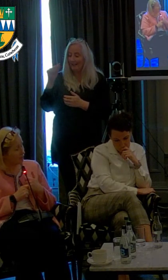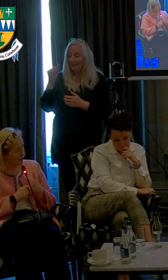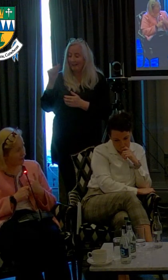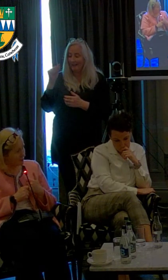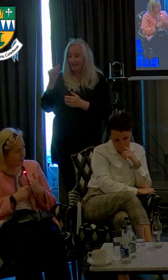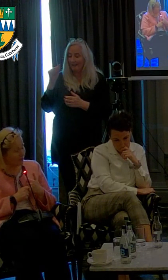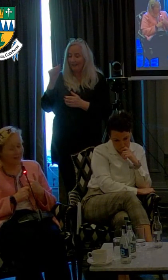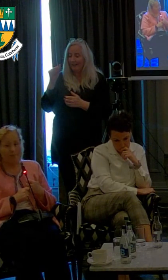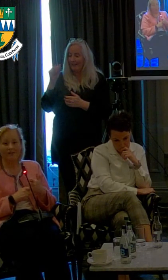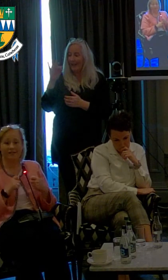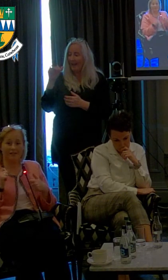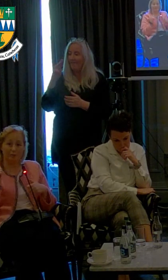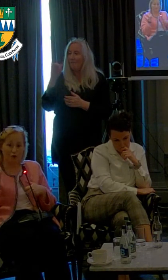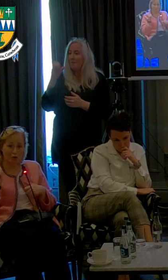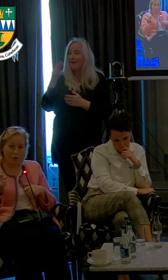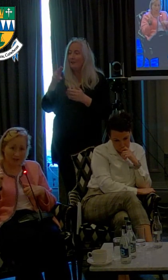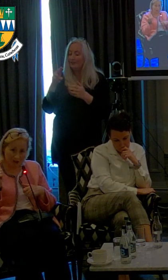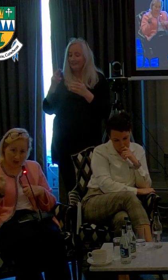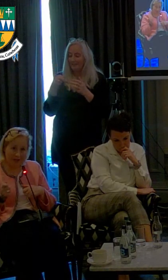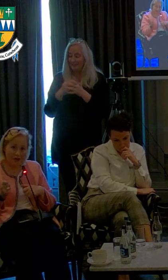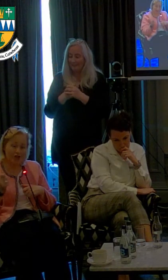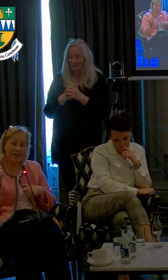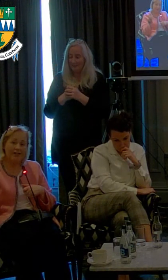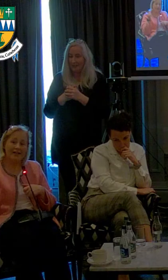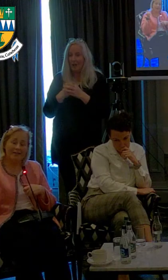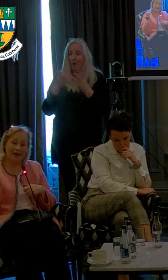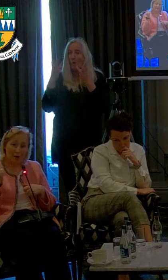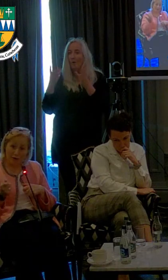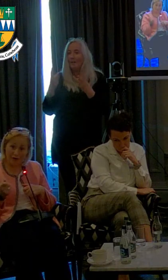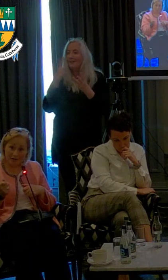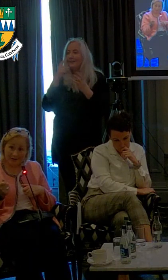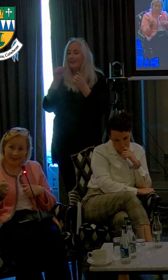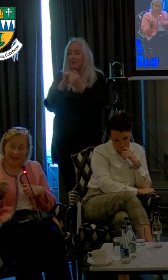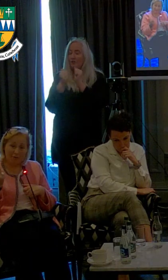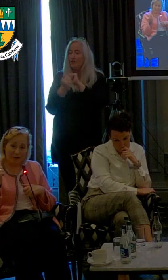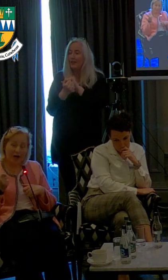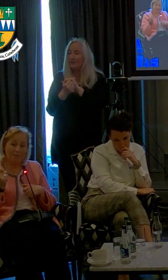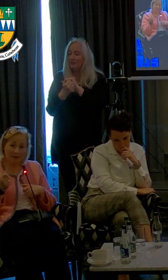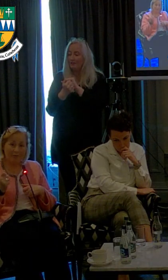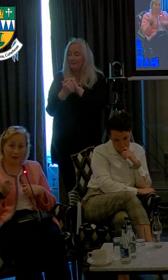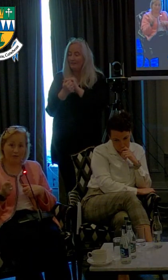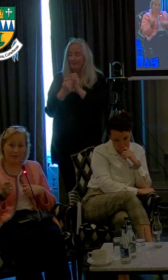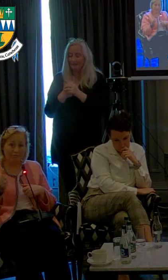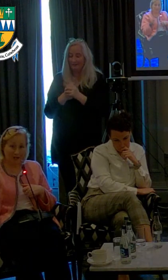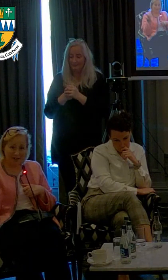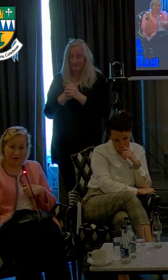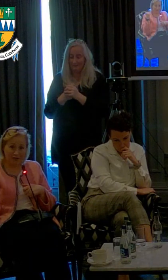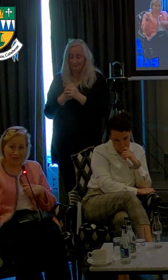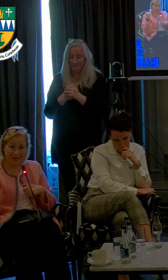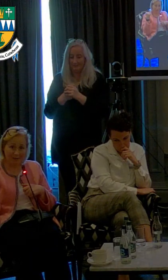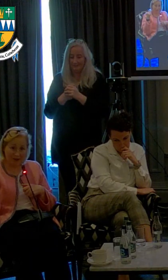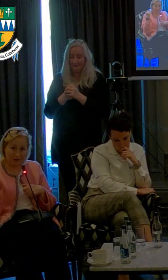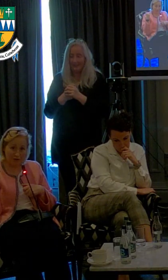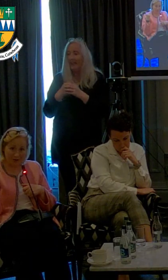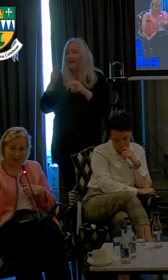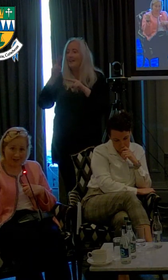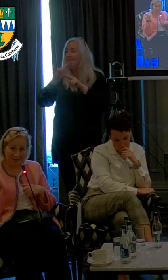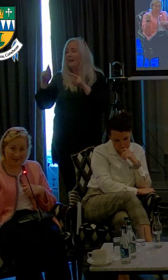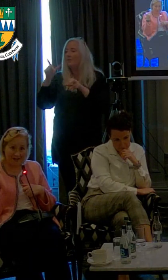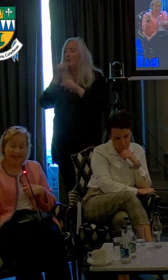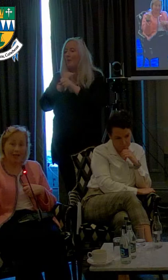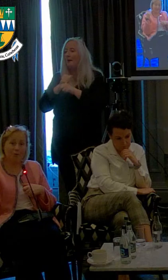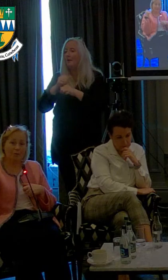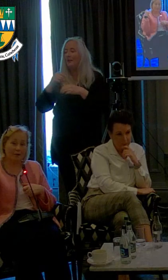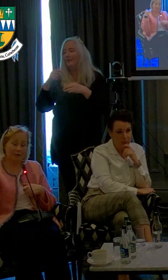as an Oireachtas member, because I think it would totally change the outlook. It would not be about minding your seat and making sure you stay